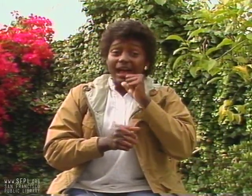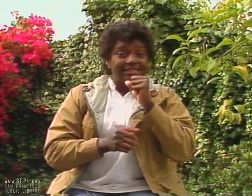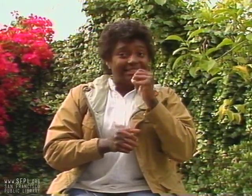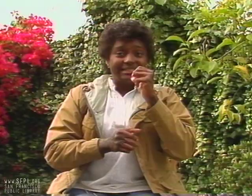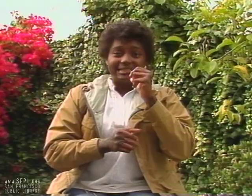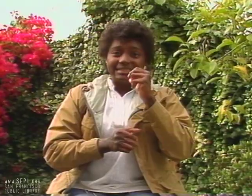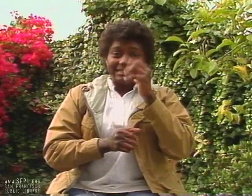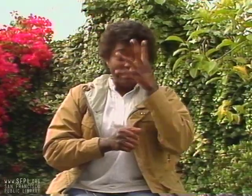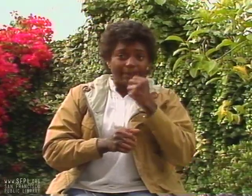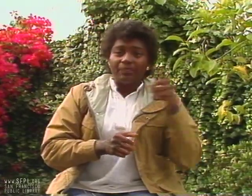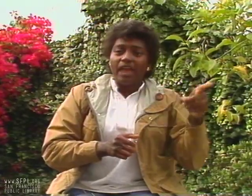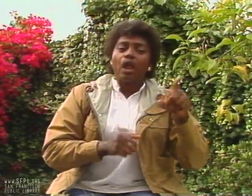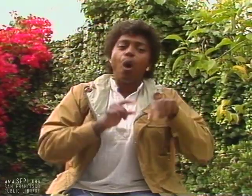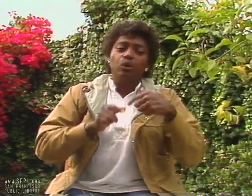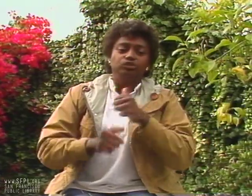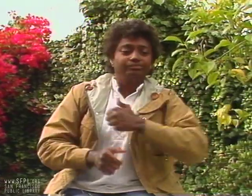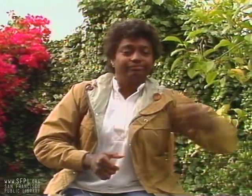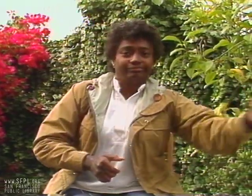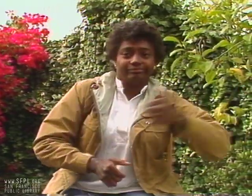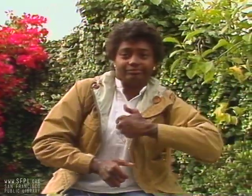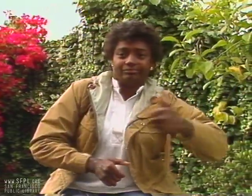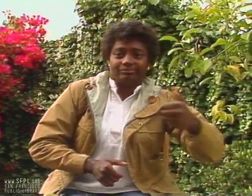dorm, I had to commute to this one.